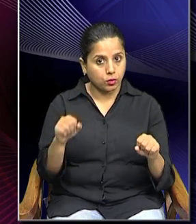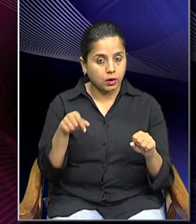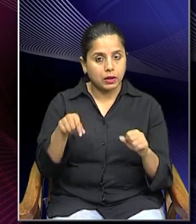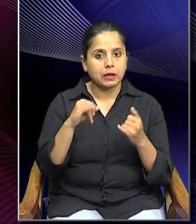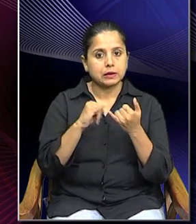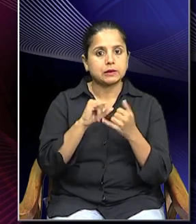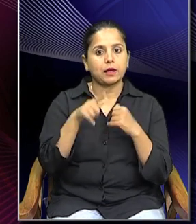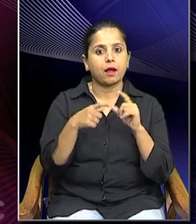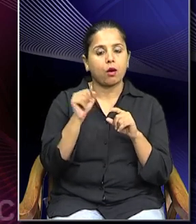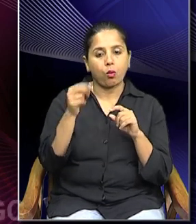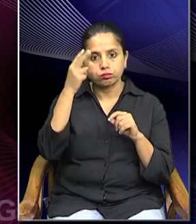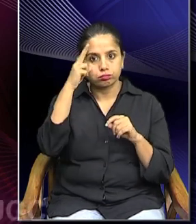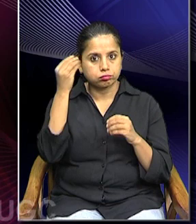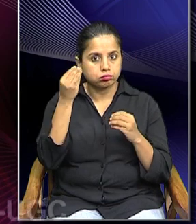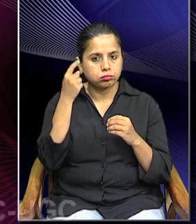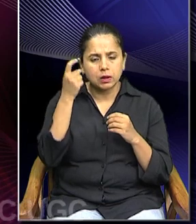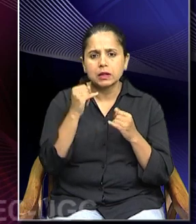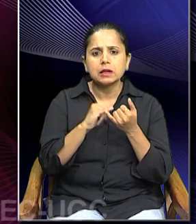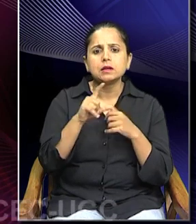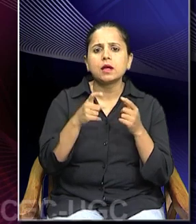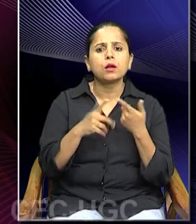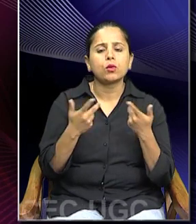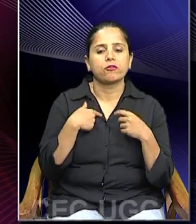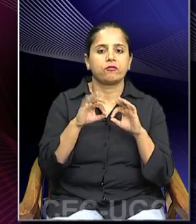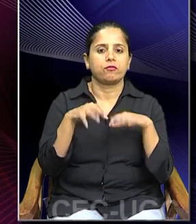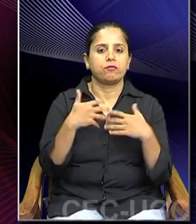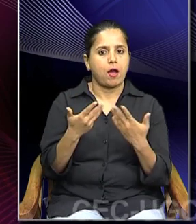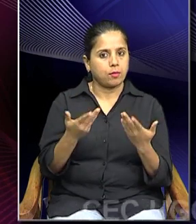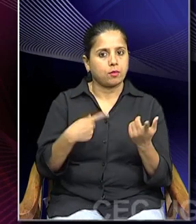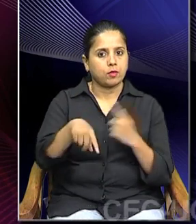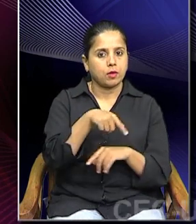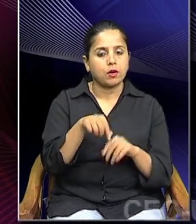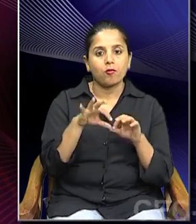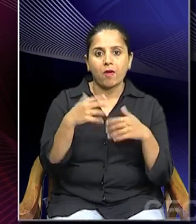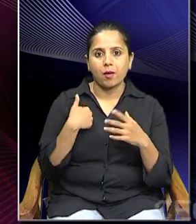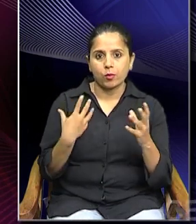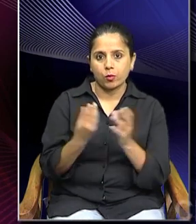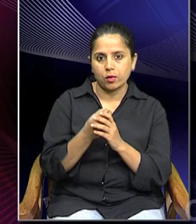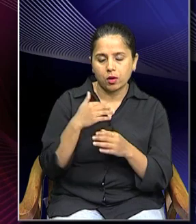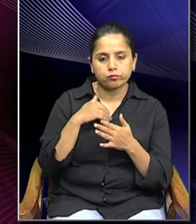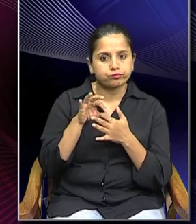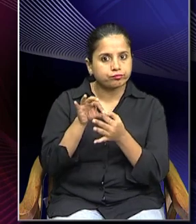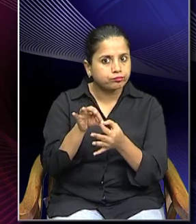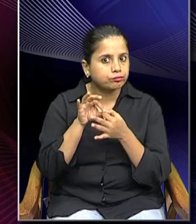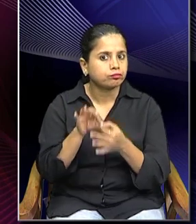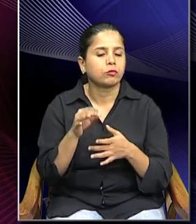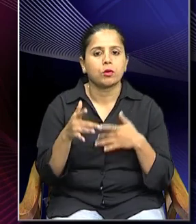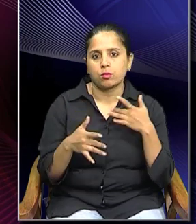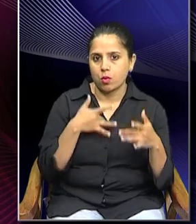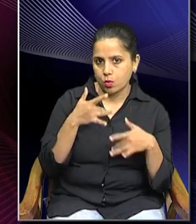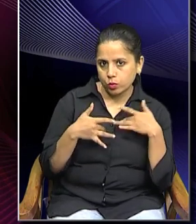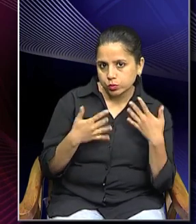sacred concern. And what is sacred? Our family with whom we are so connected